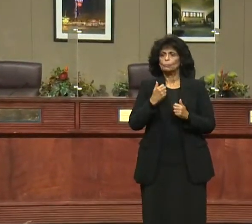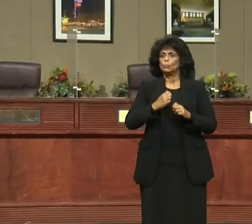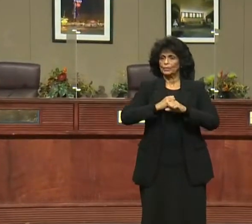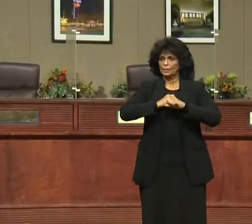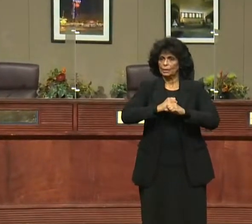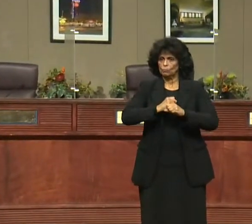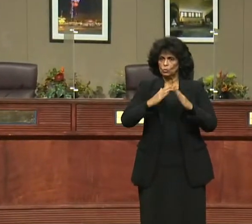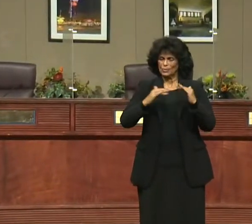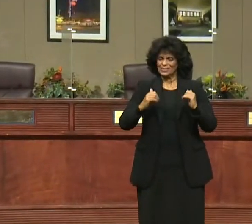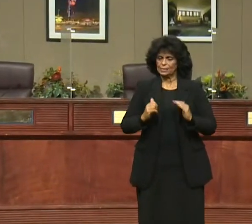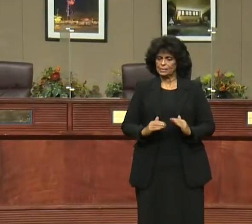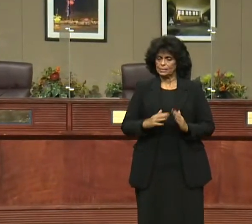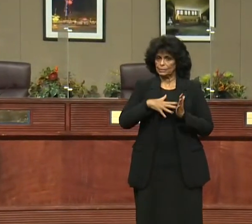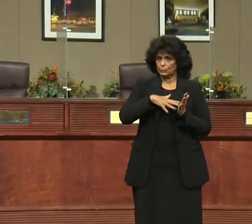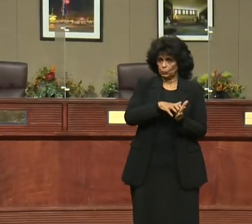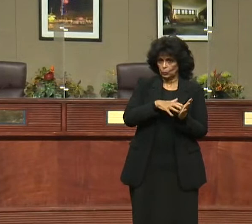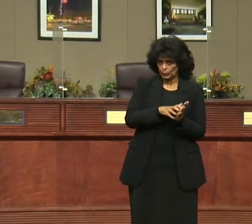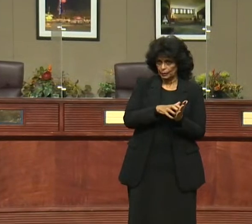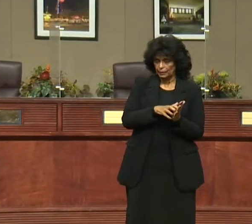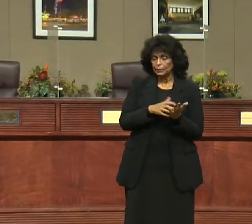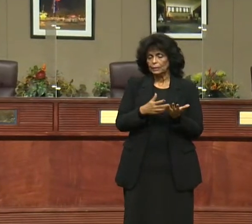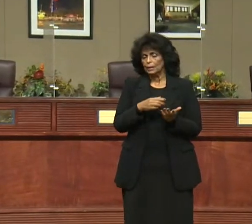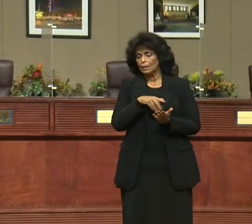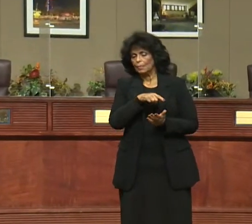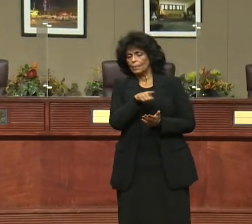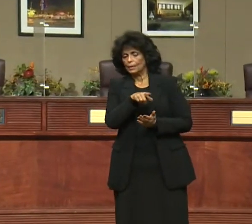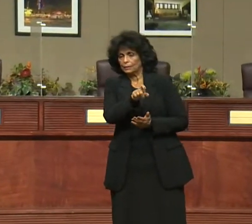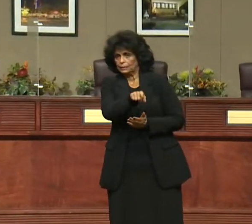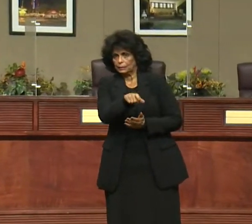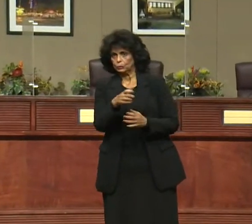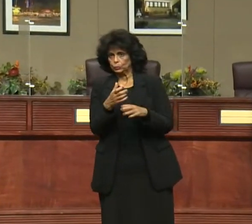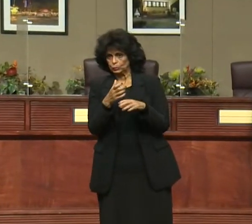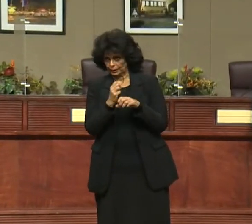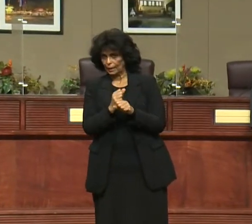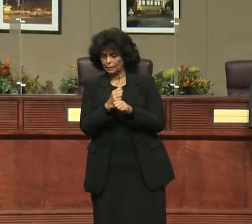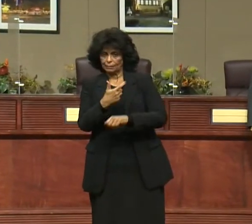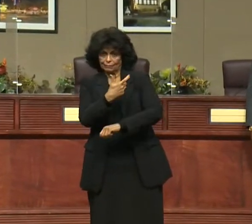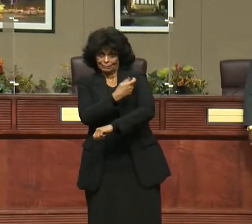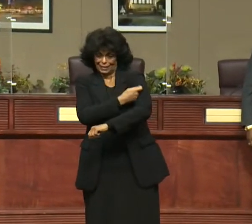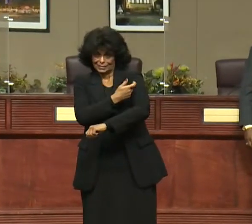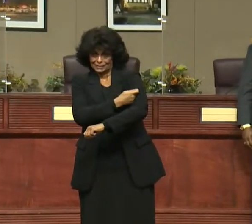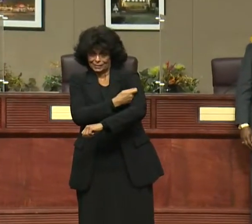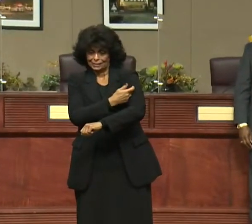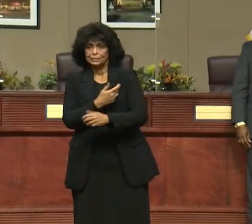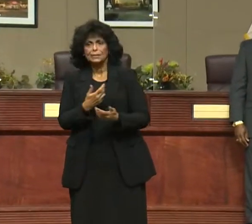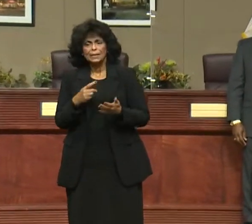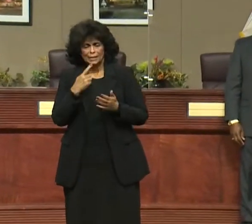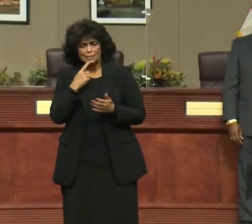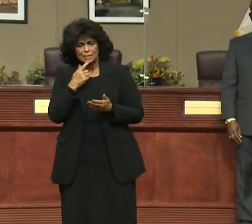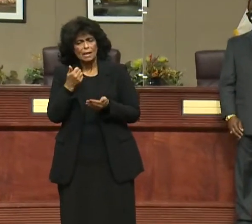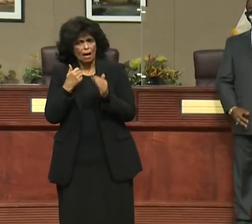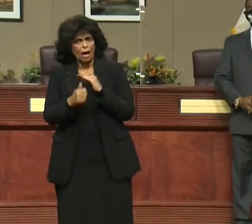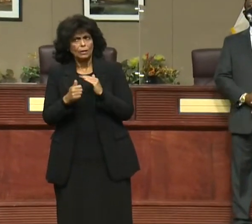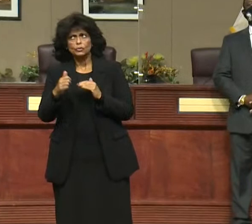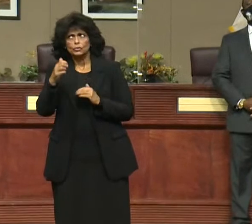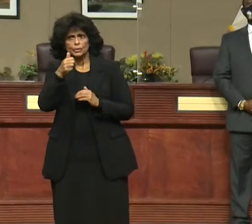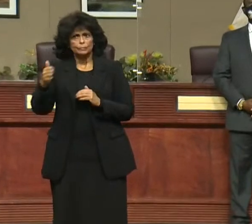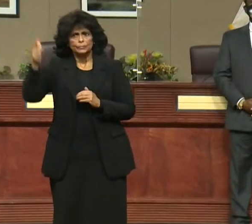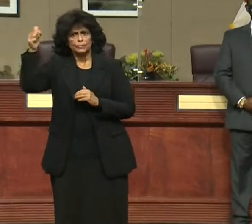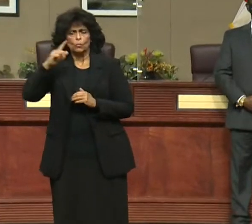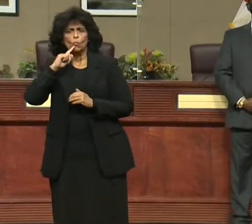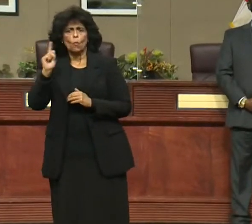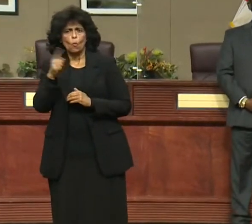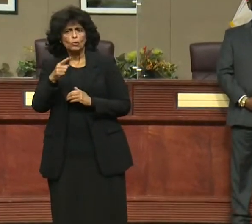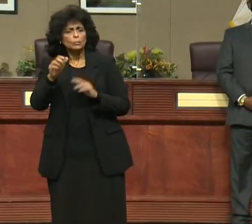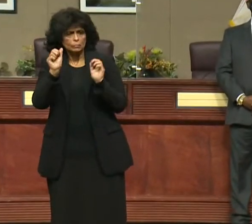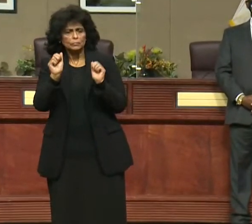ability to get vaccines, saying that, this is allowed under the executive order. Can you